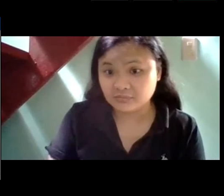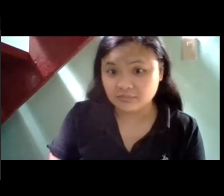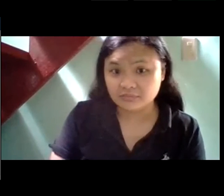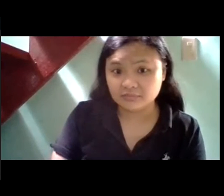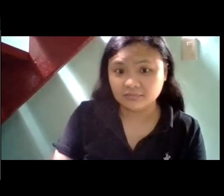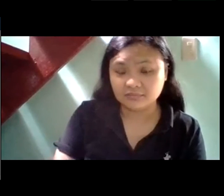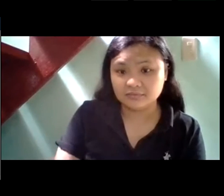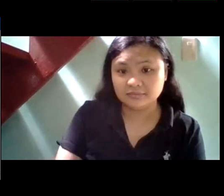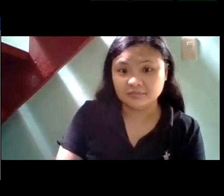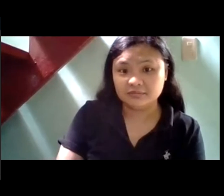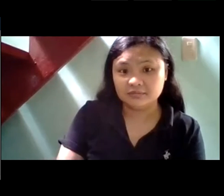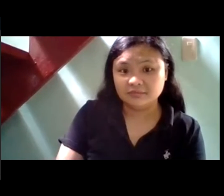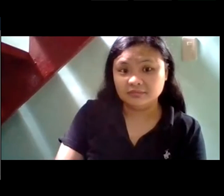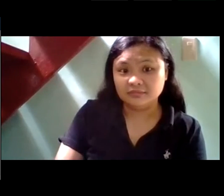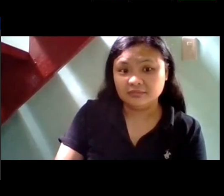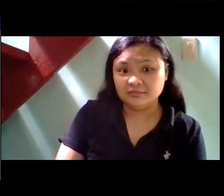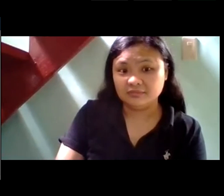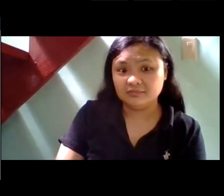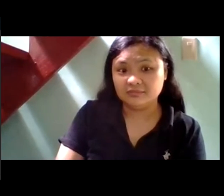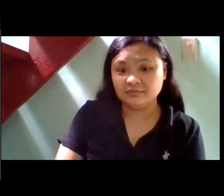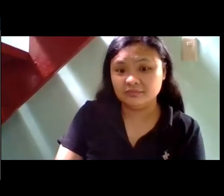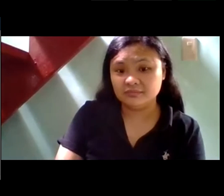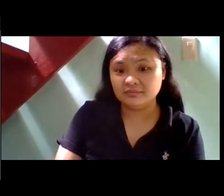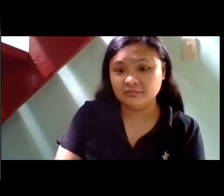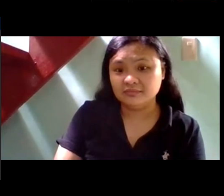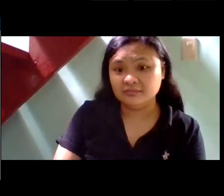it. So that's why I'm re-explaining it.